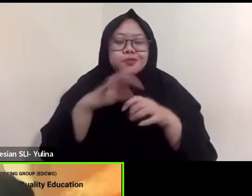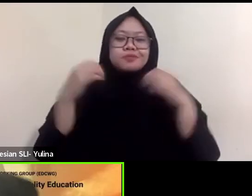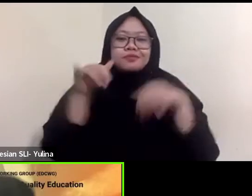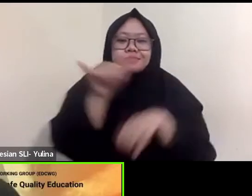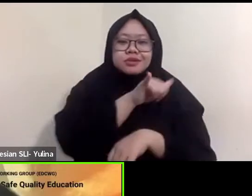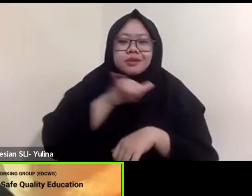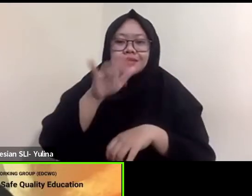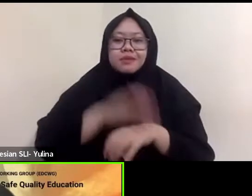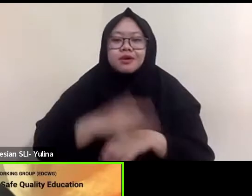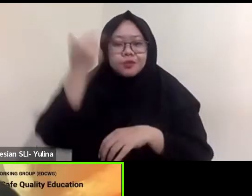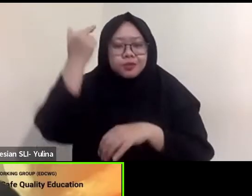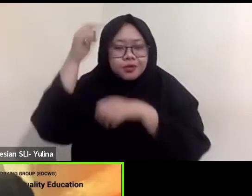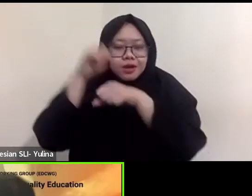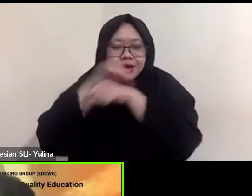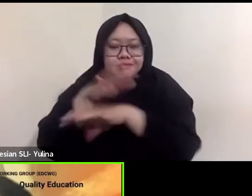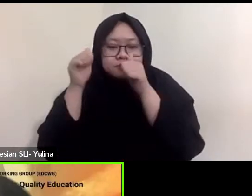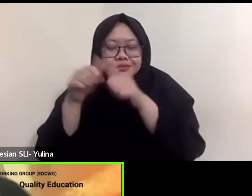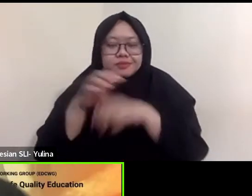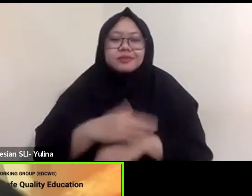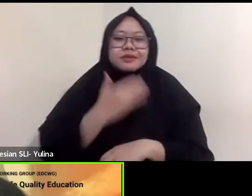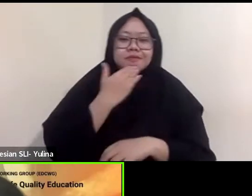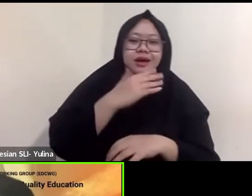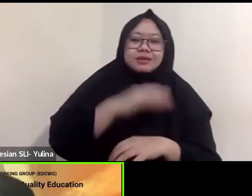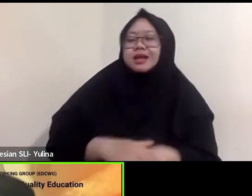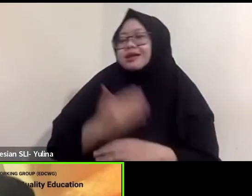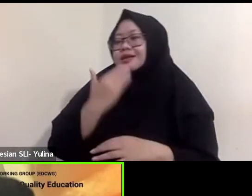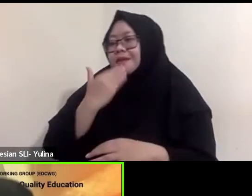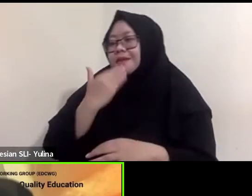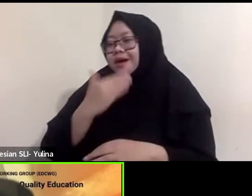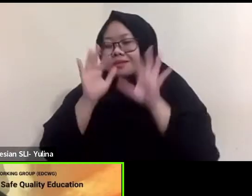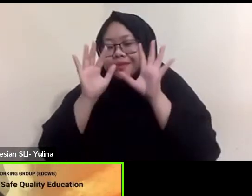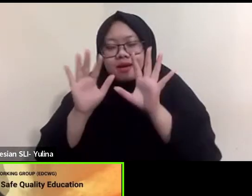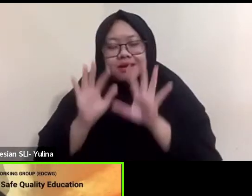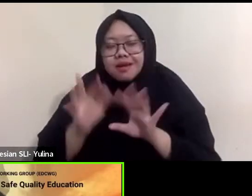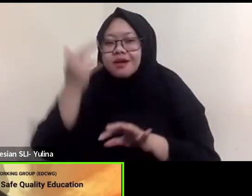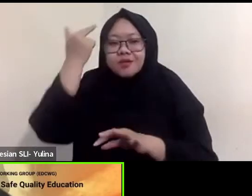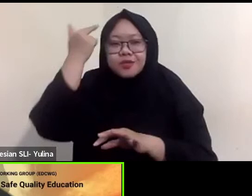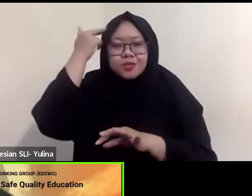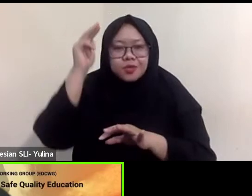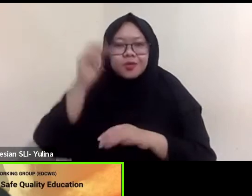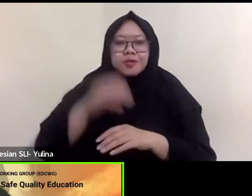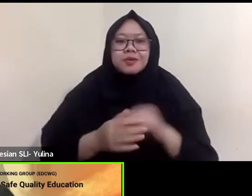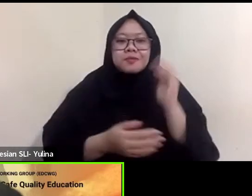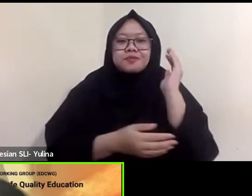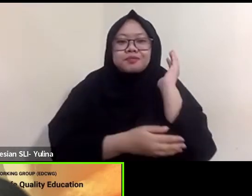Thank you very much for the very comprehensive speech, Dr. Yuan. I can tell everyone in